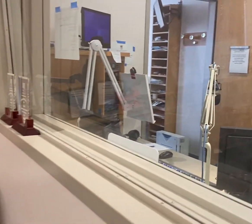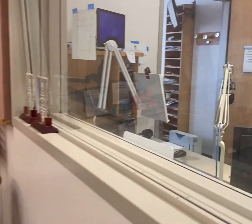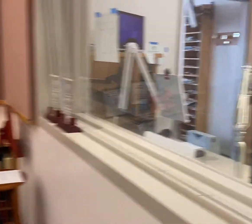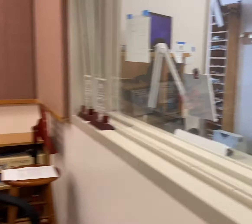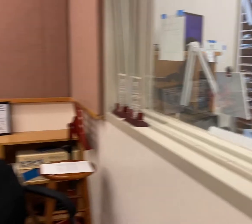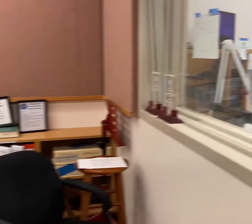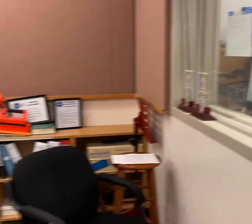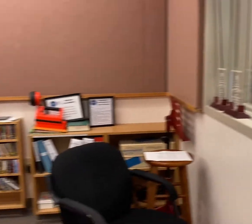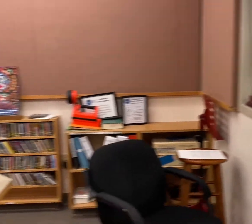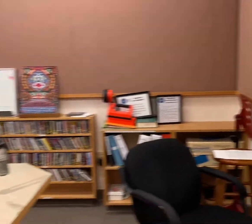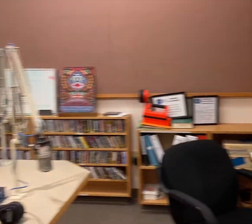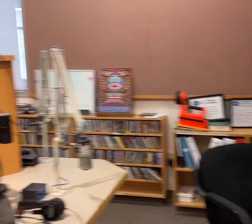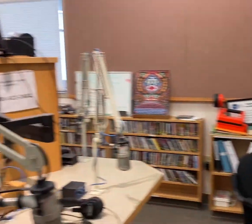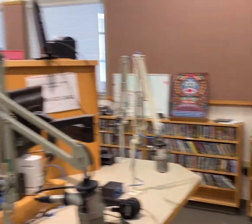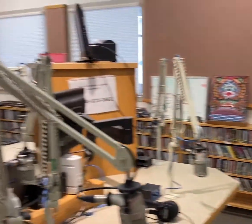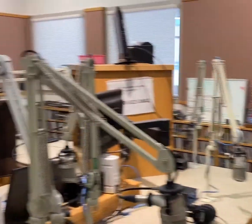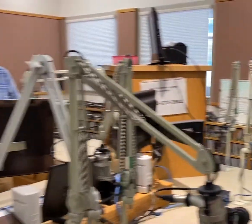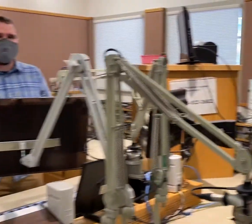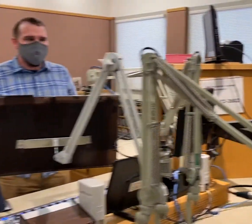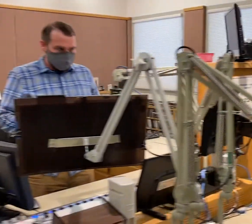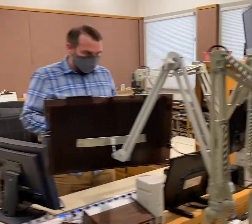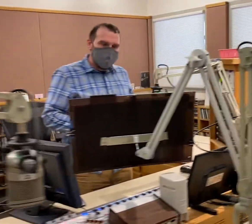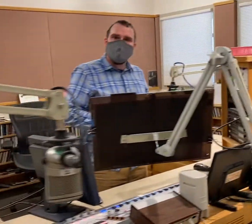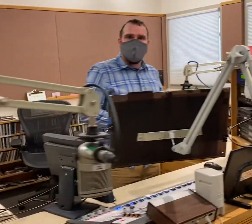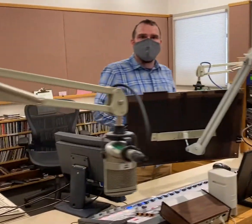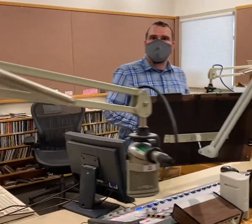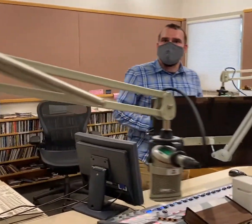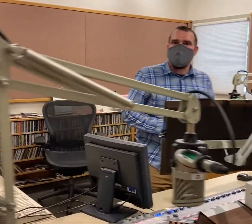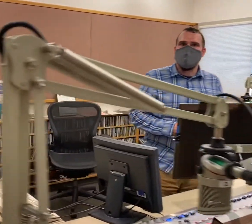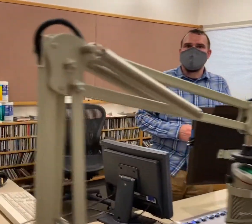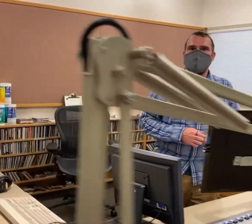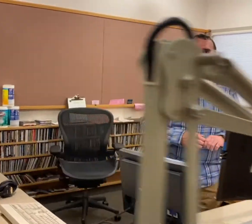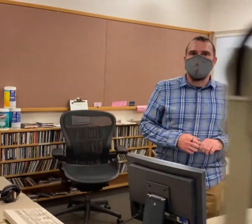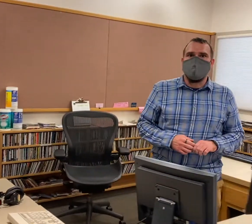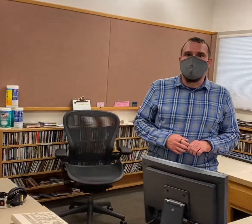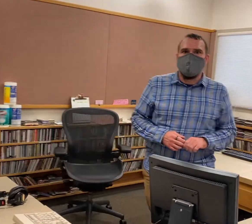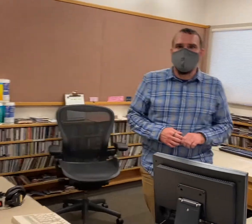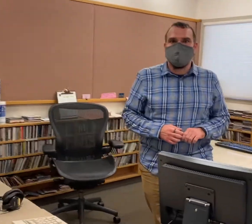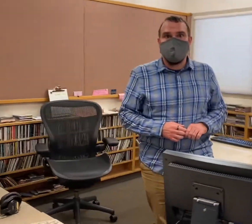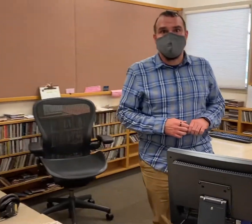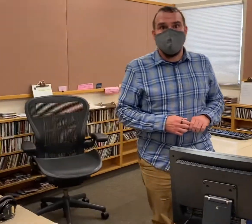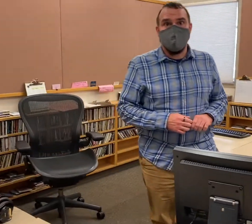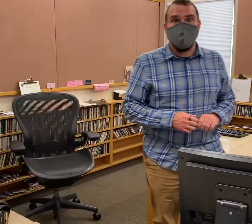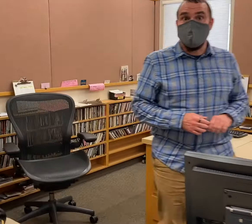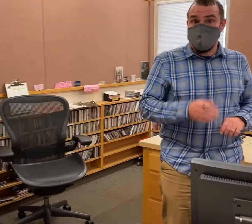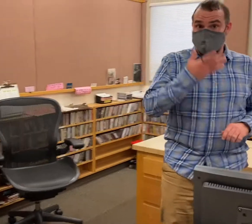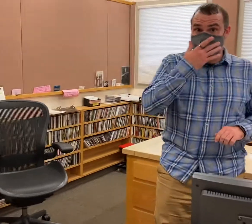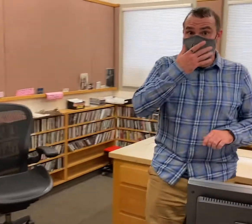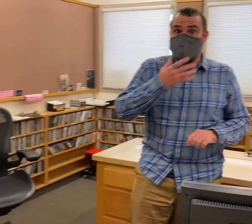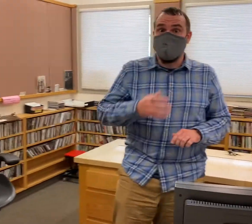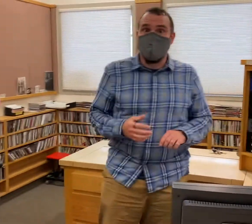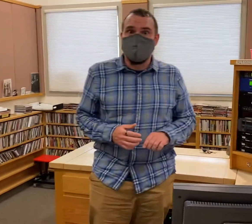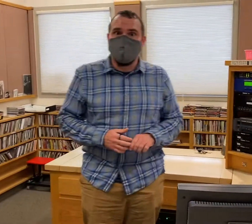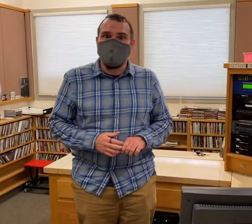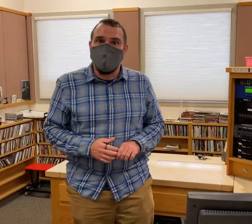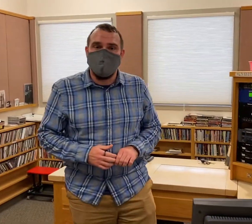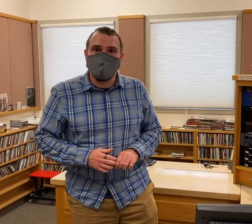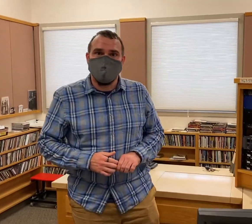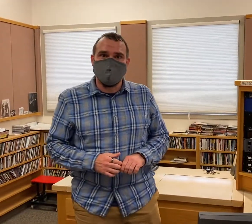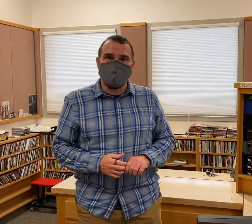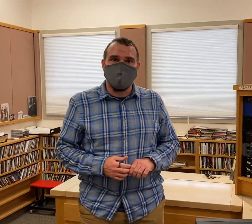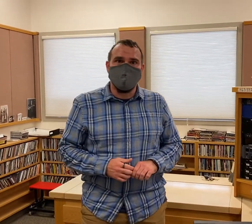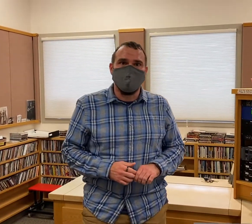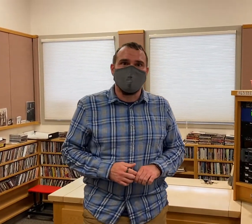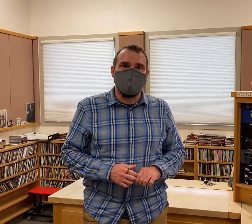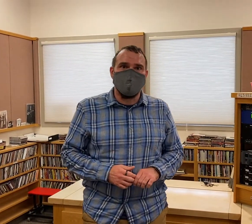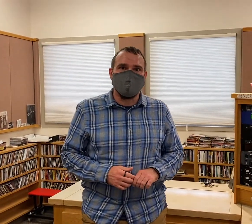these broadcasting rooms in use at the same time? Yes, 100%. Actually, as a matter of fact, you could tell that I'm wearing a mask, that